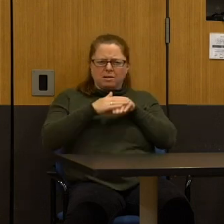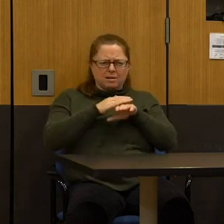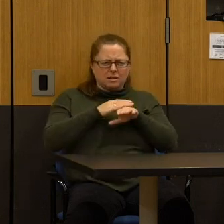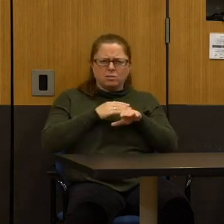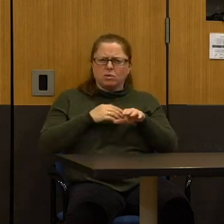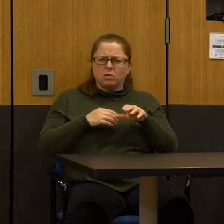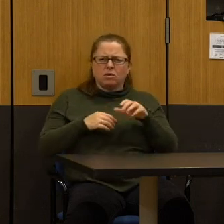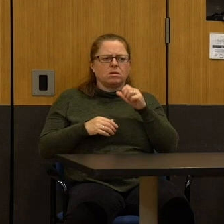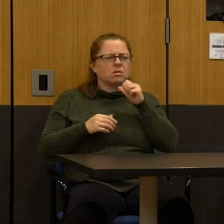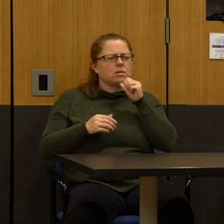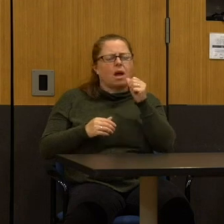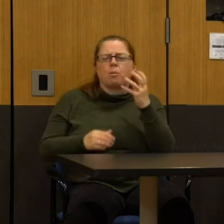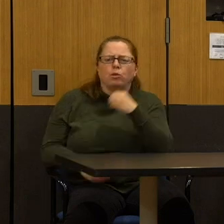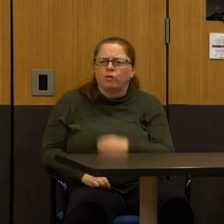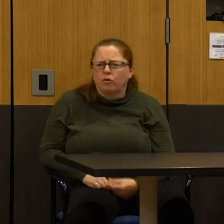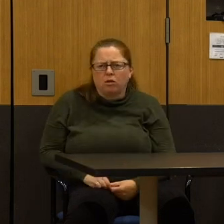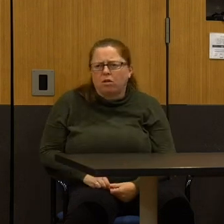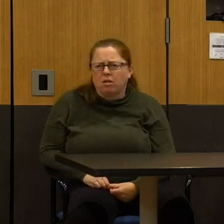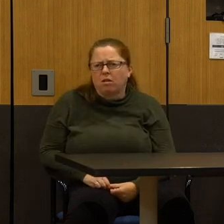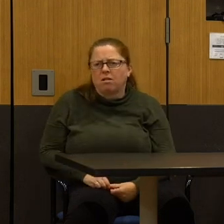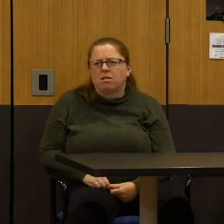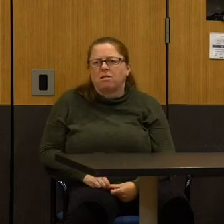not beautiful. So